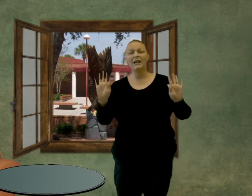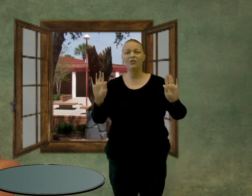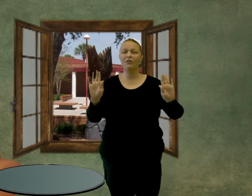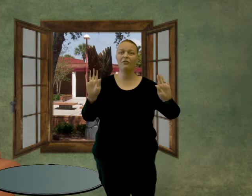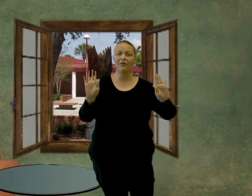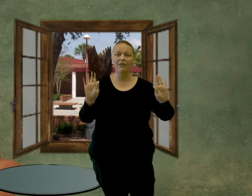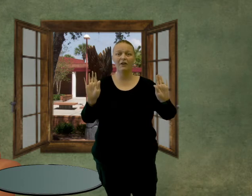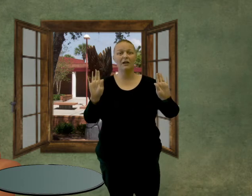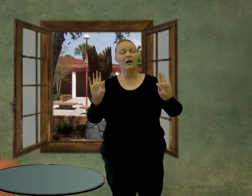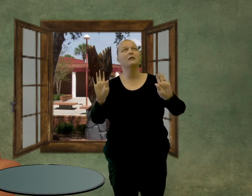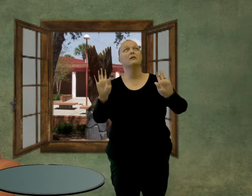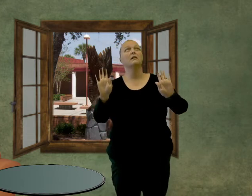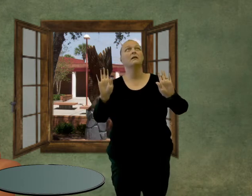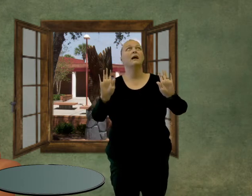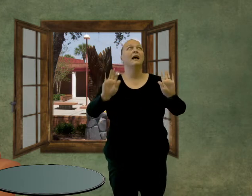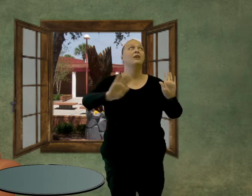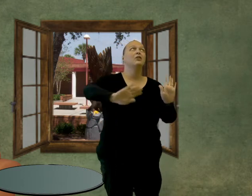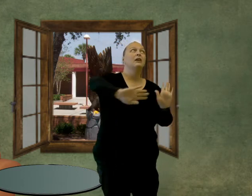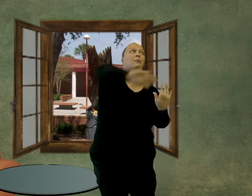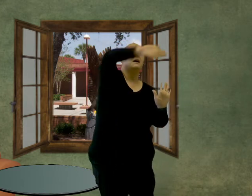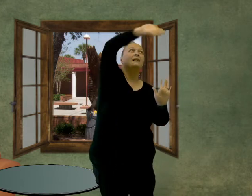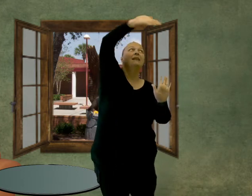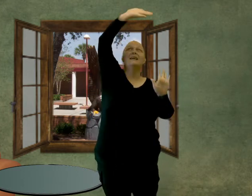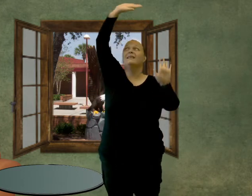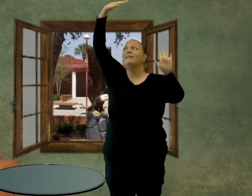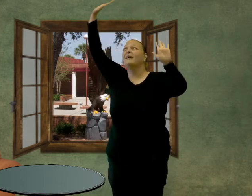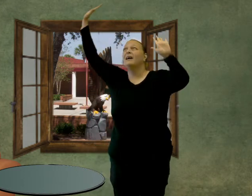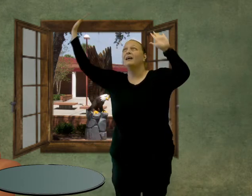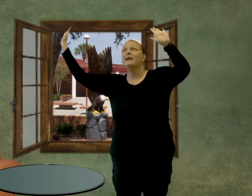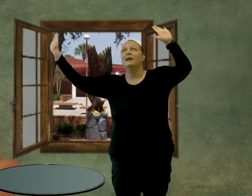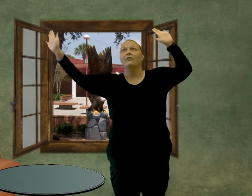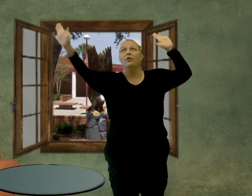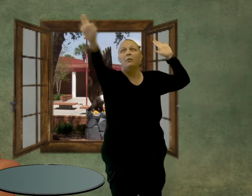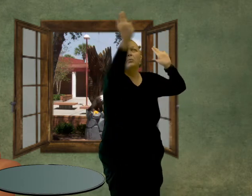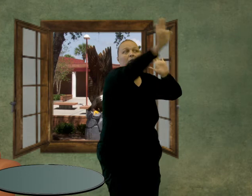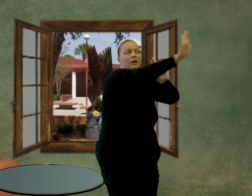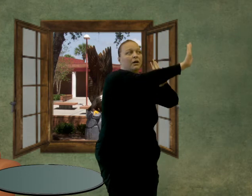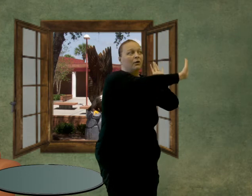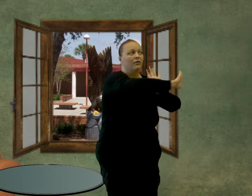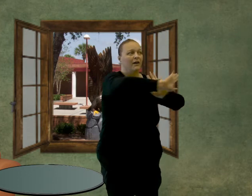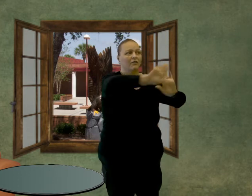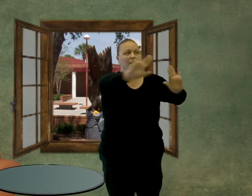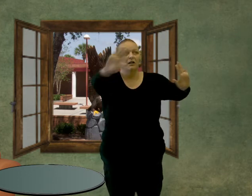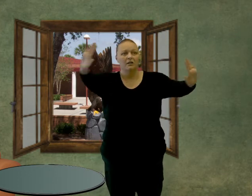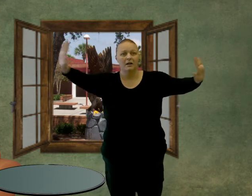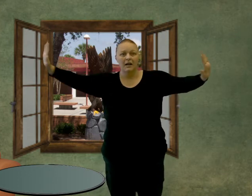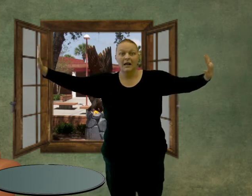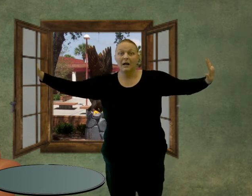your favorite color. And you're going to paint the inside of your bubble your favorite color. Now I'm going to